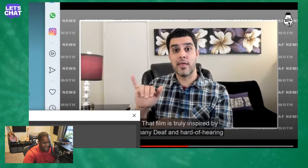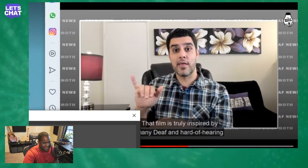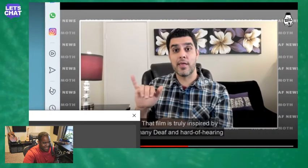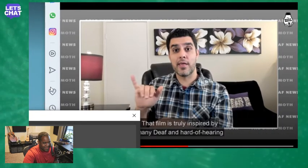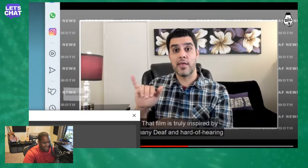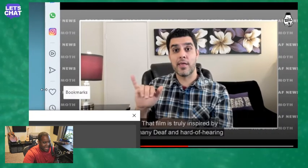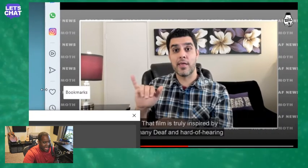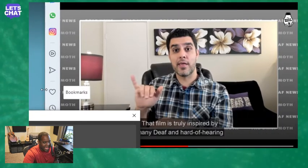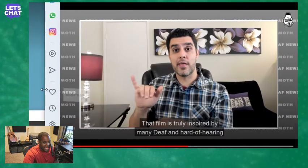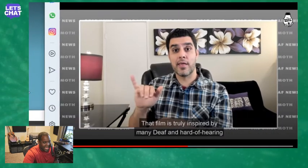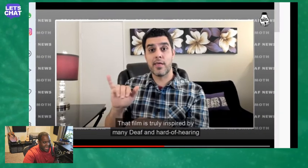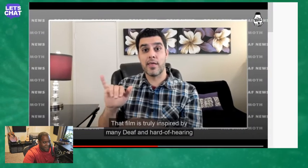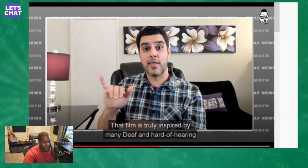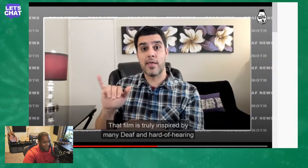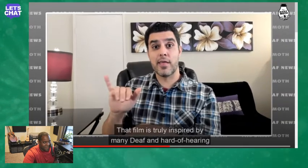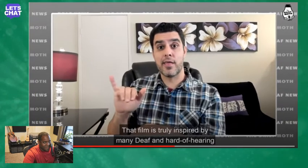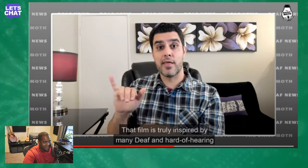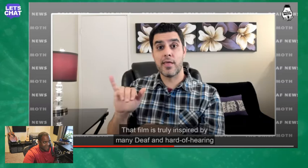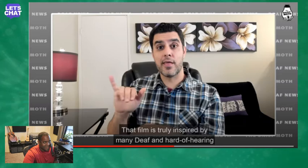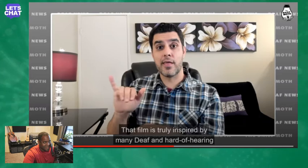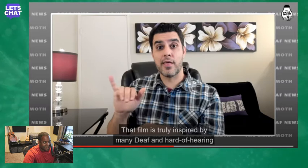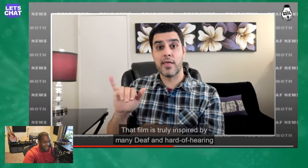as I do the translation.